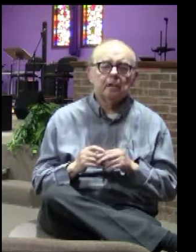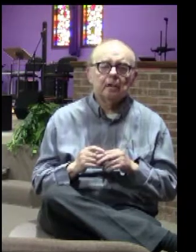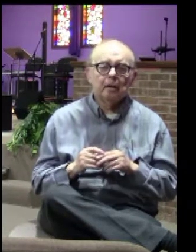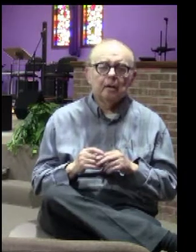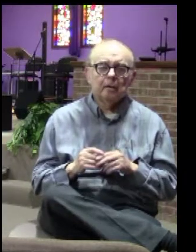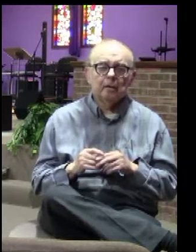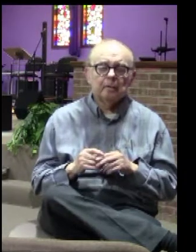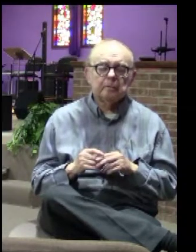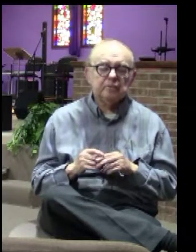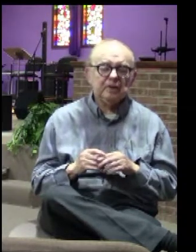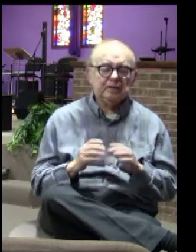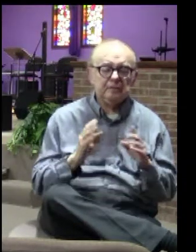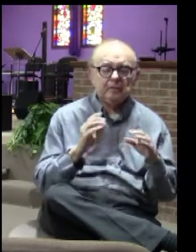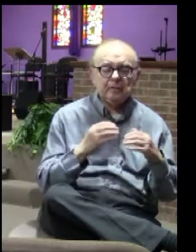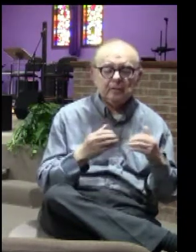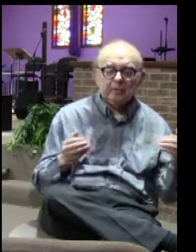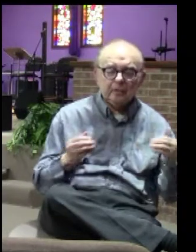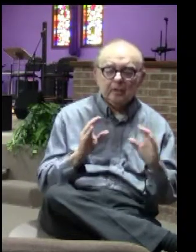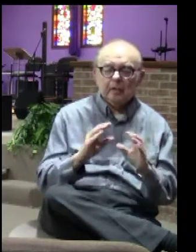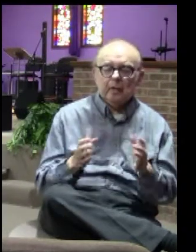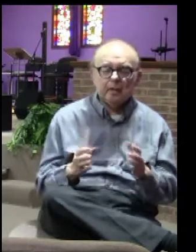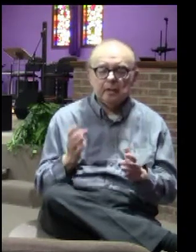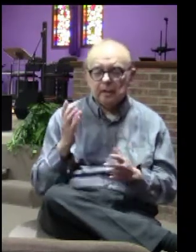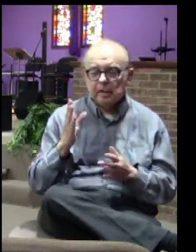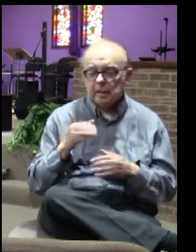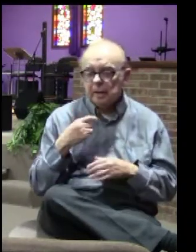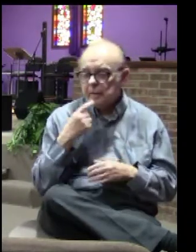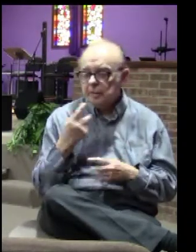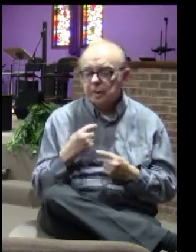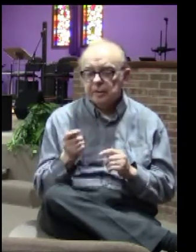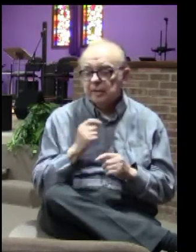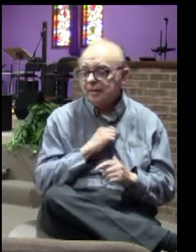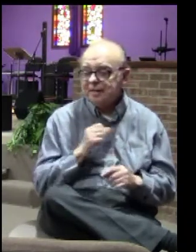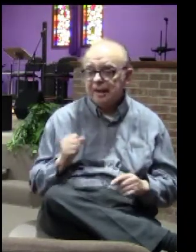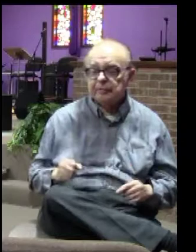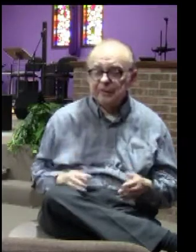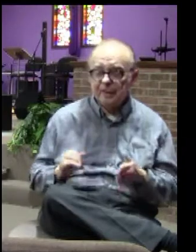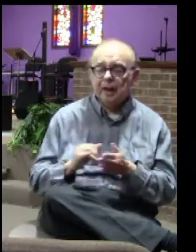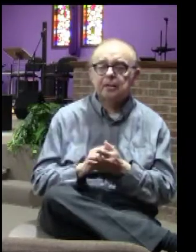You can classify it. And this is what God was trying to tell Samson.